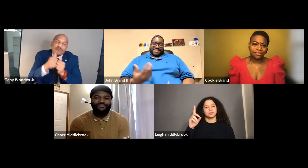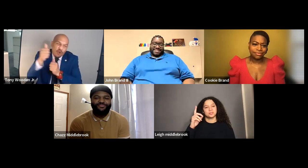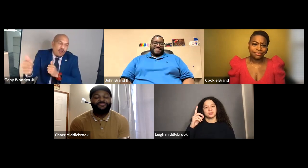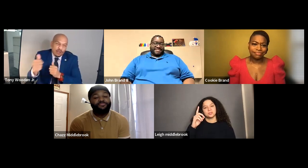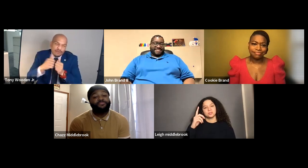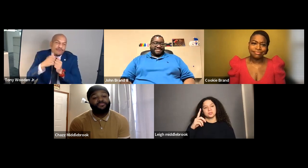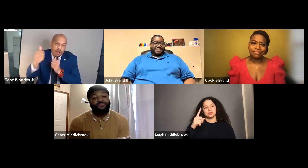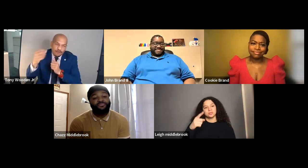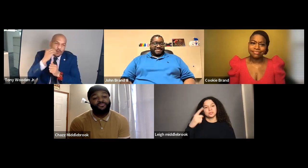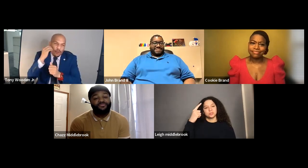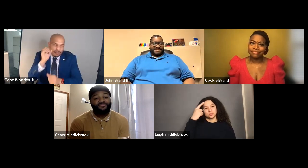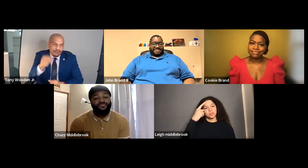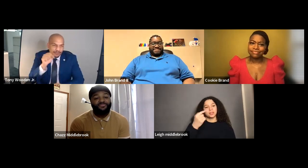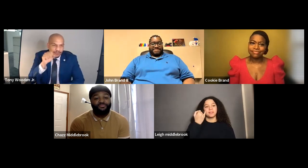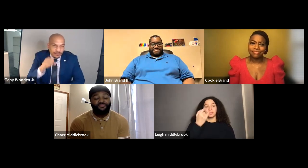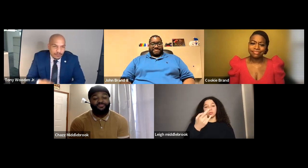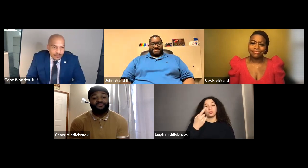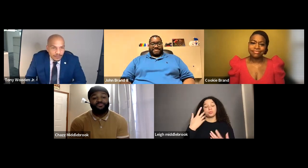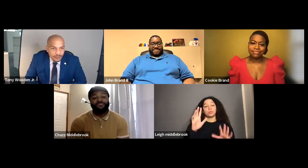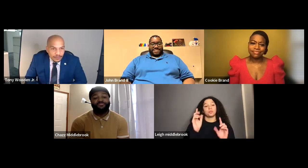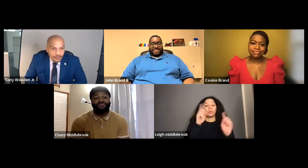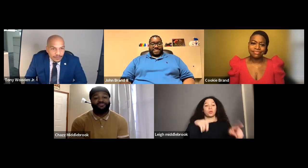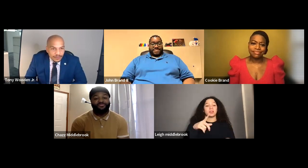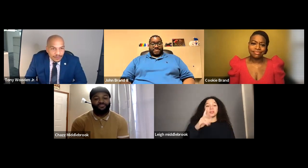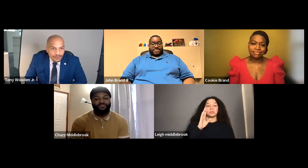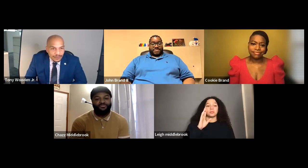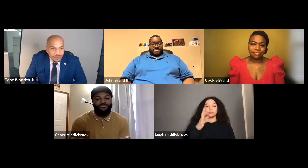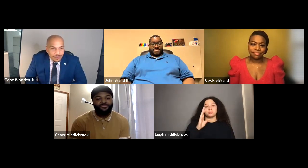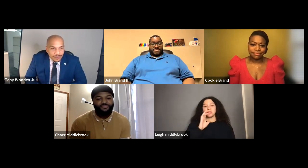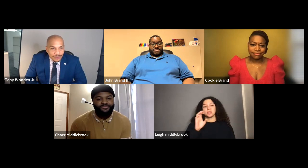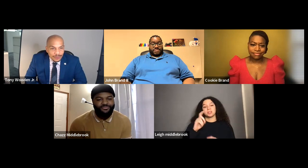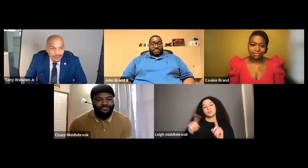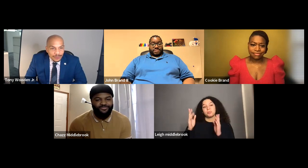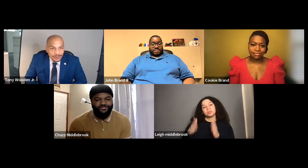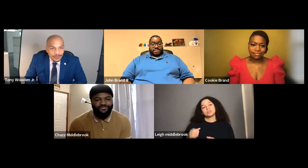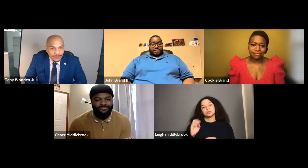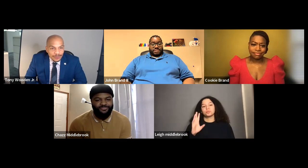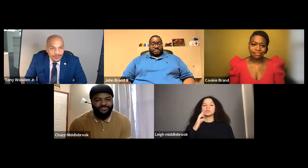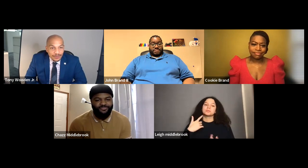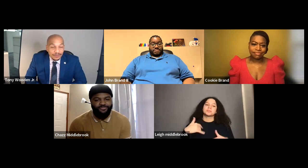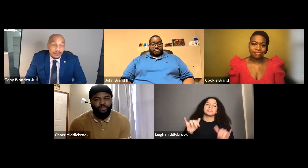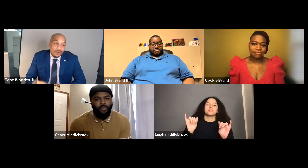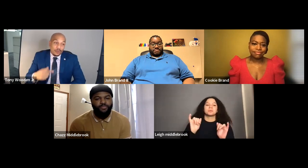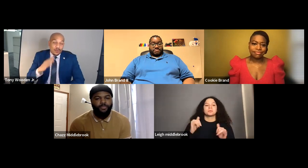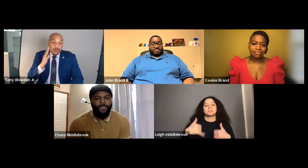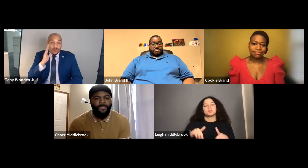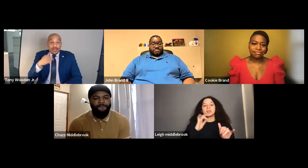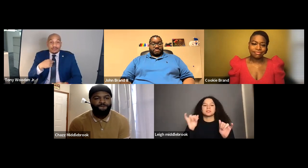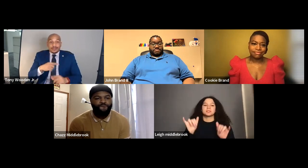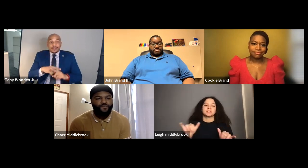And it was far. One of the reasons was it was far. So if you had gone to the deaf school, do you think that you were a different person